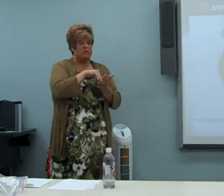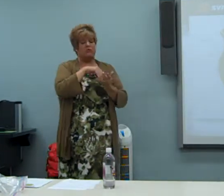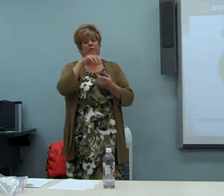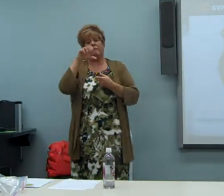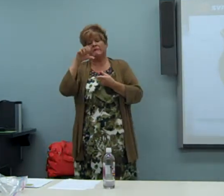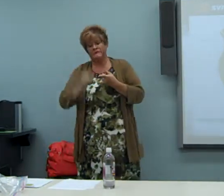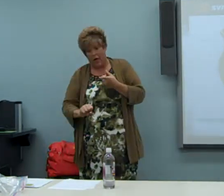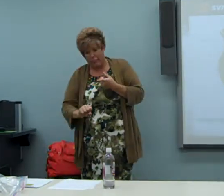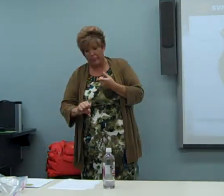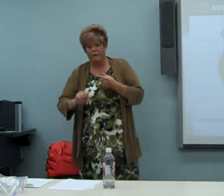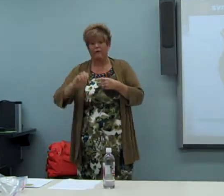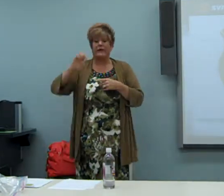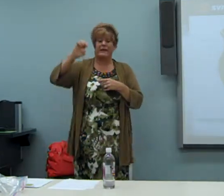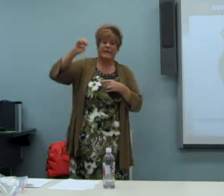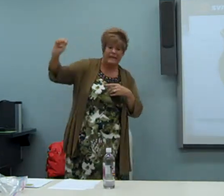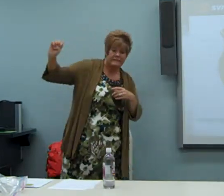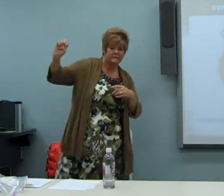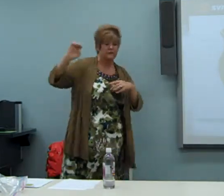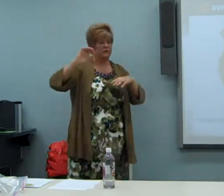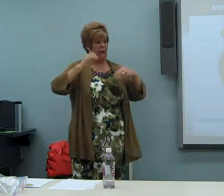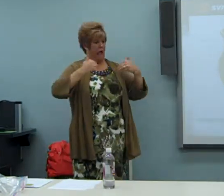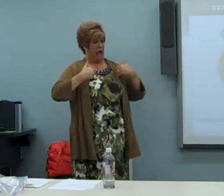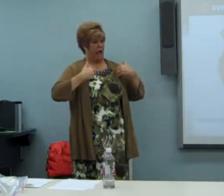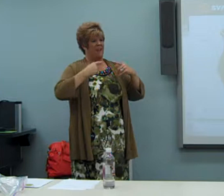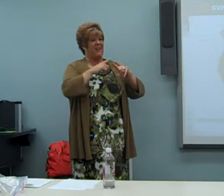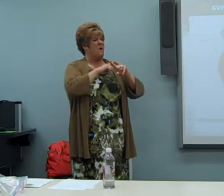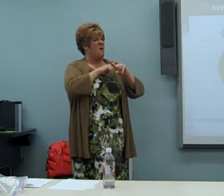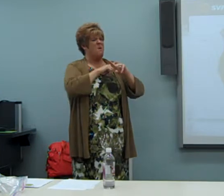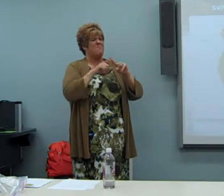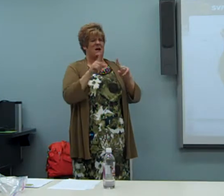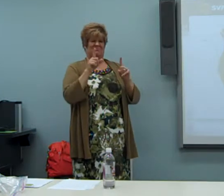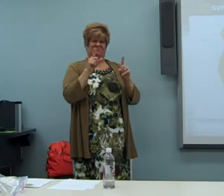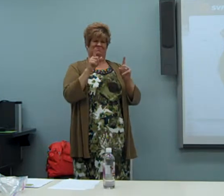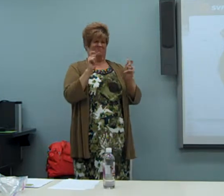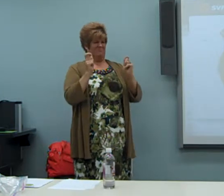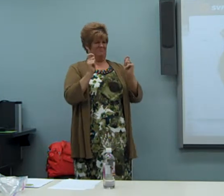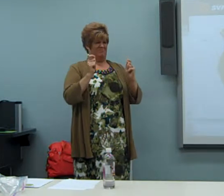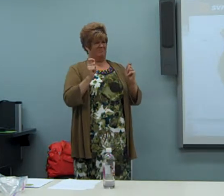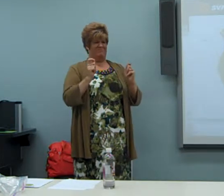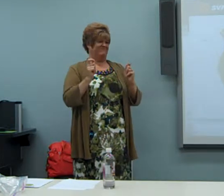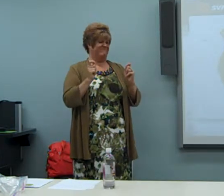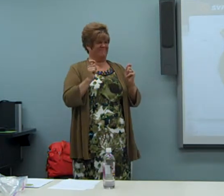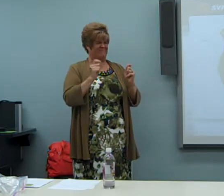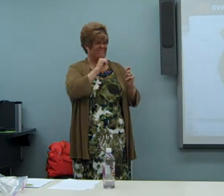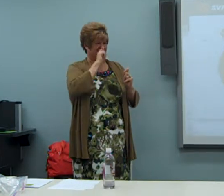it was kind of more central. It was north, south, west, east.